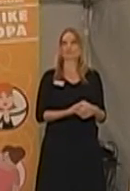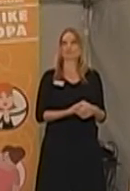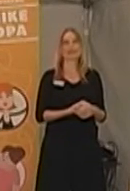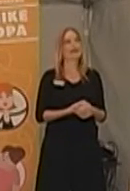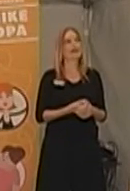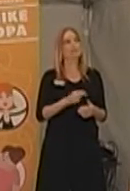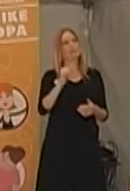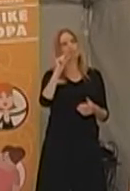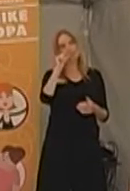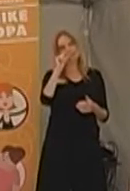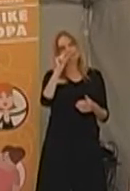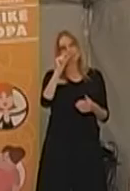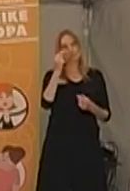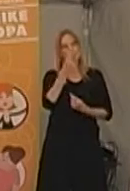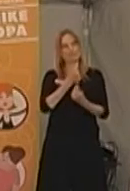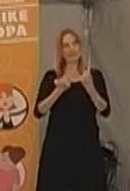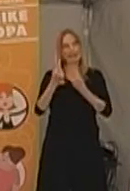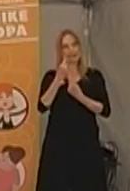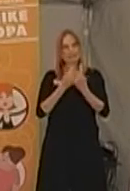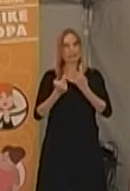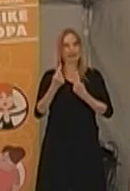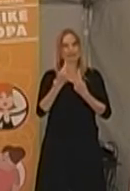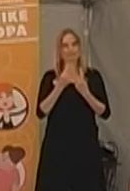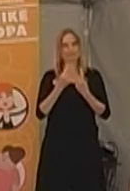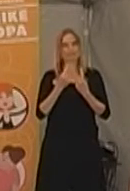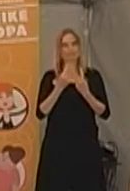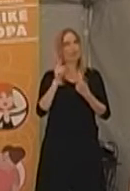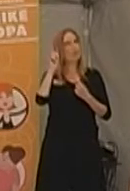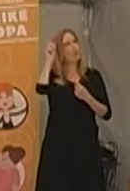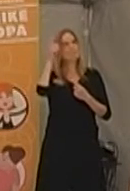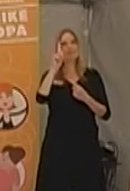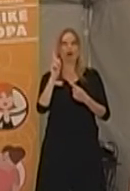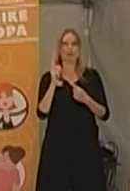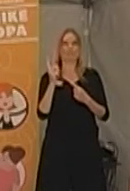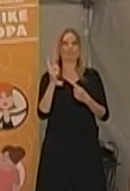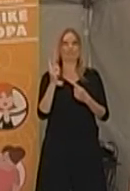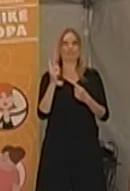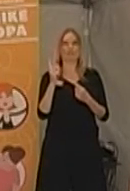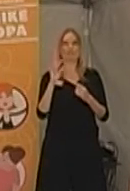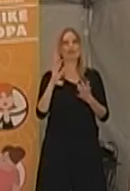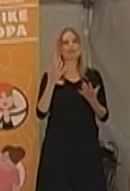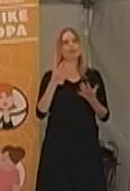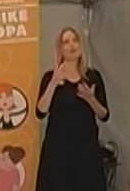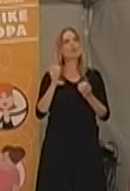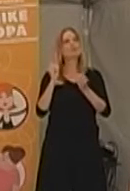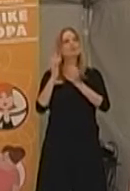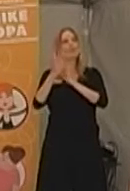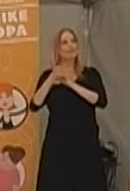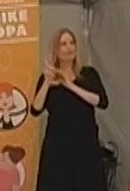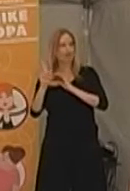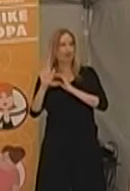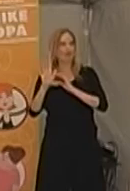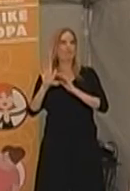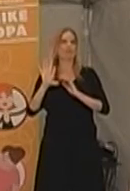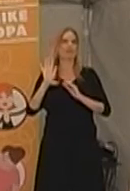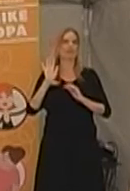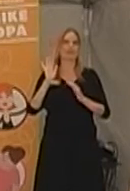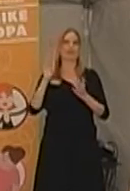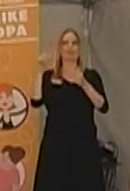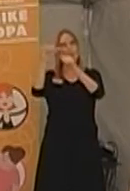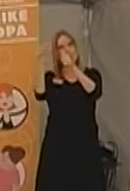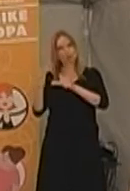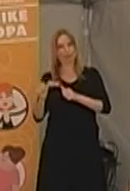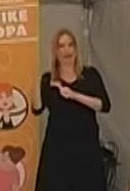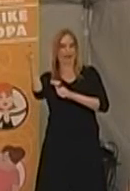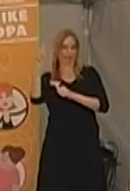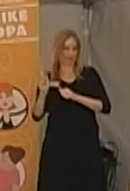talk a little bit about what do we mean when we talk about the Scandinavian model or the Nordic model, and